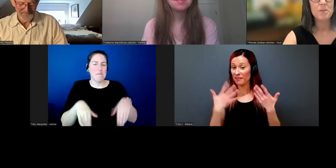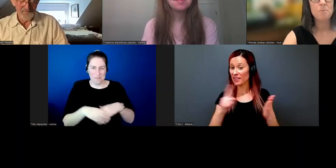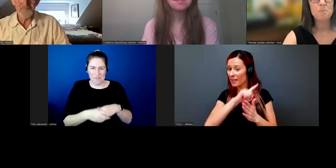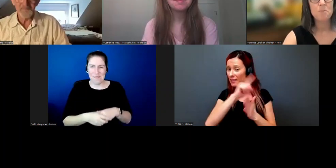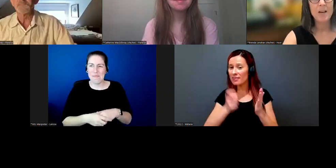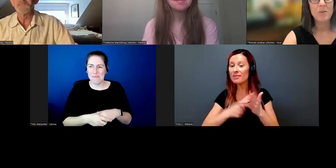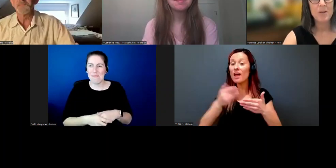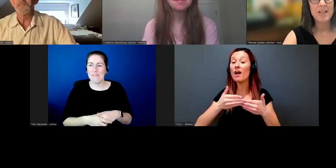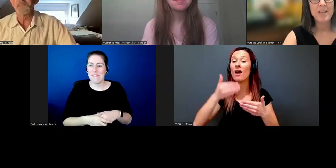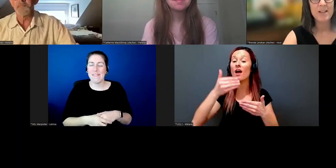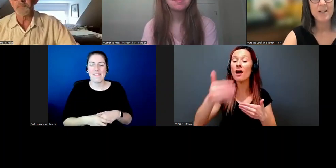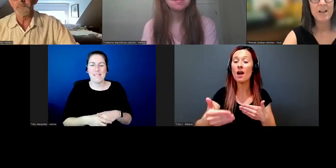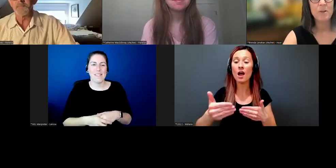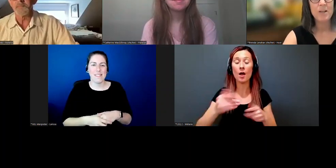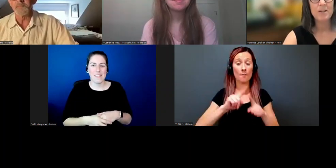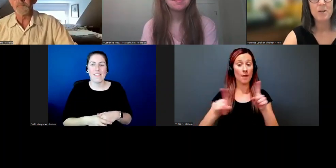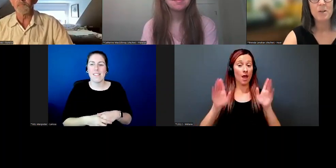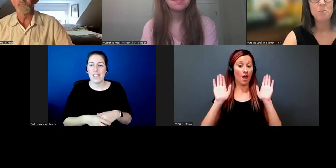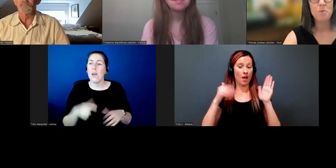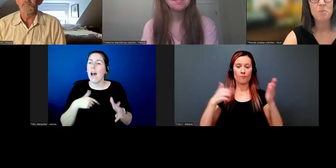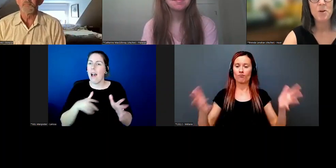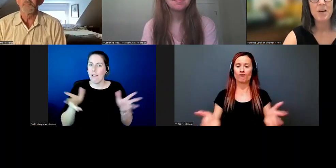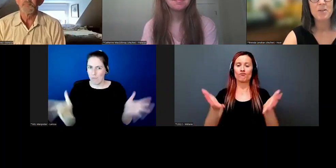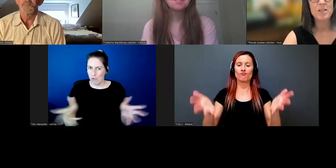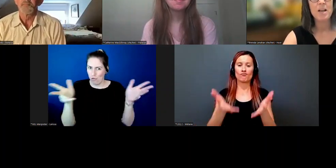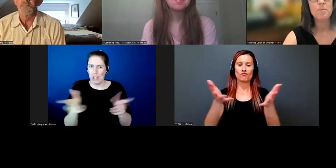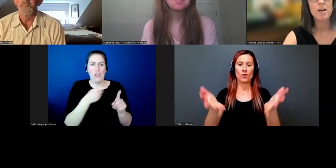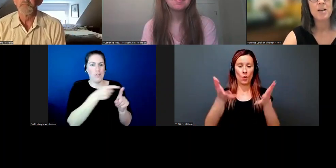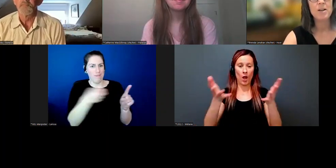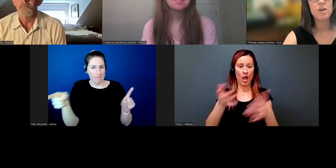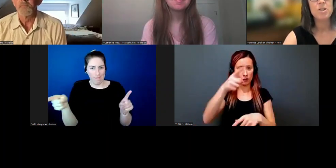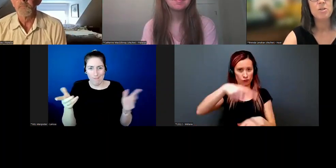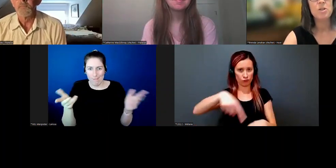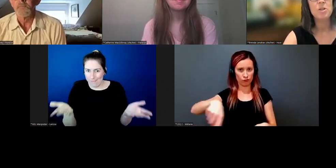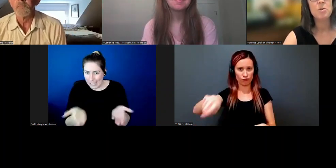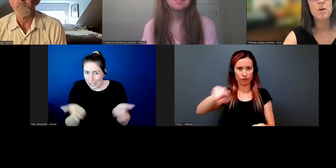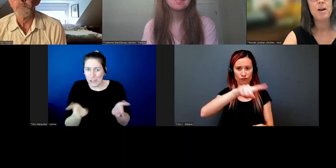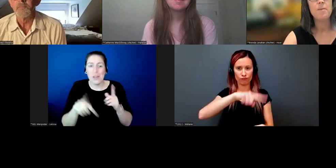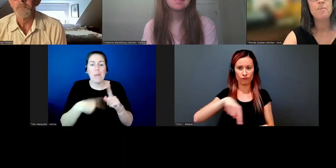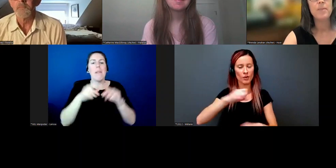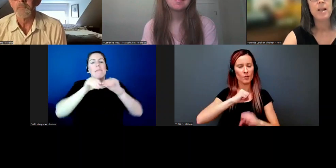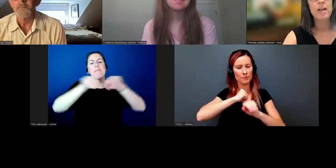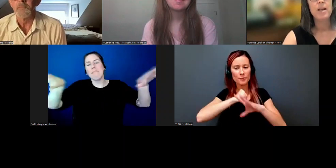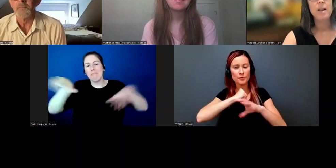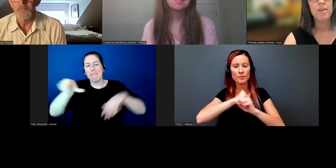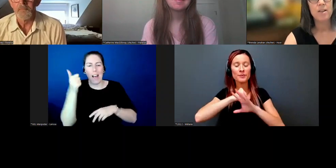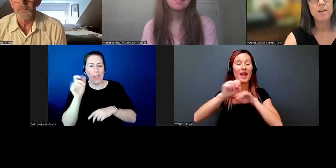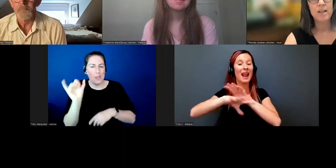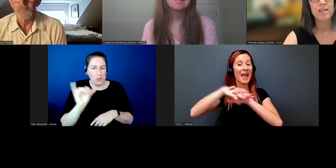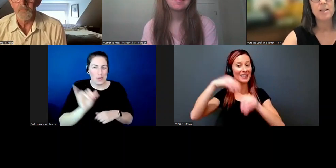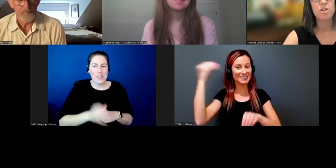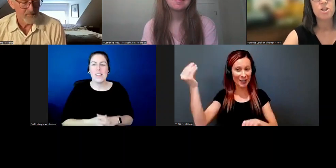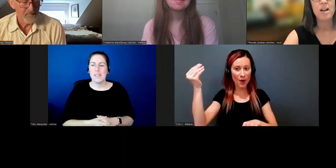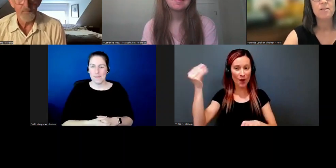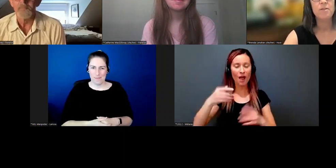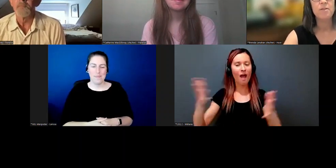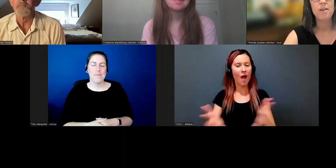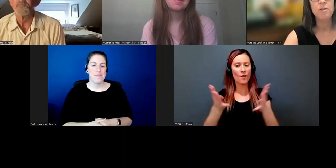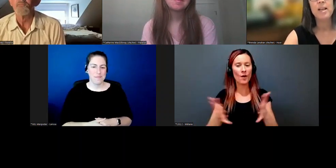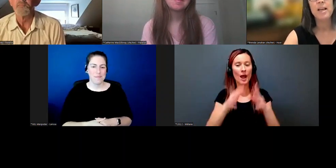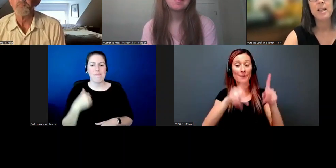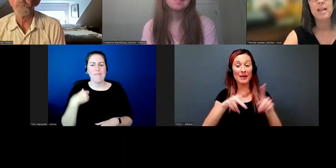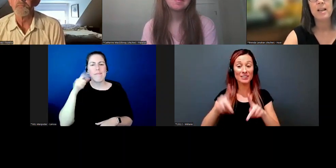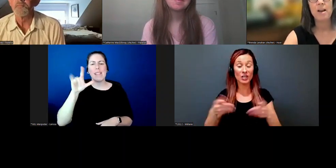encourage anyone here, and we can promote it outside, but encourage you to I think the link is in the chat for